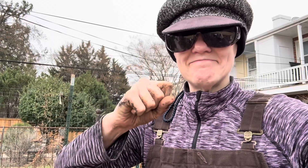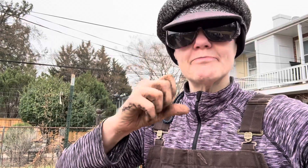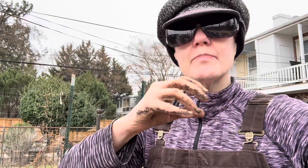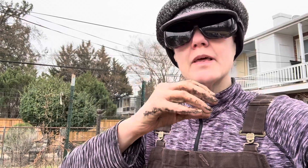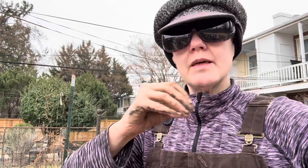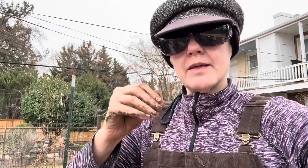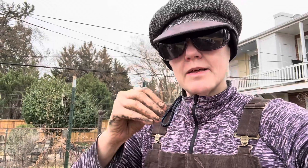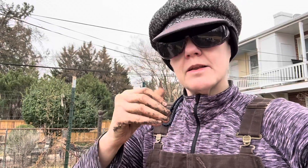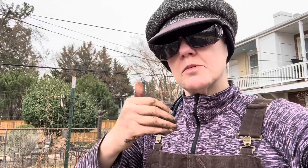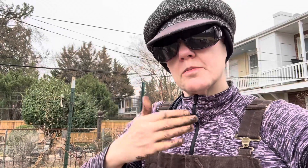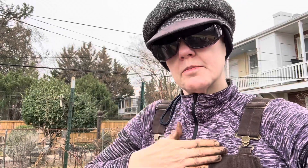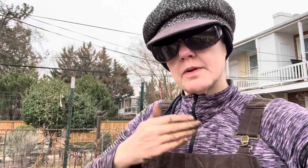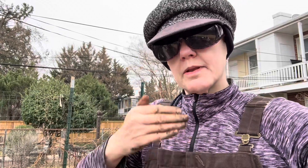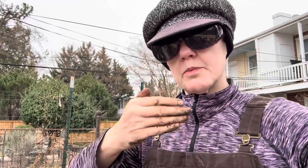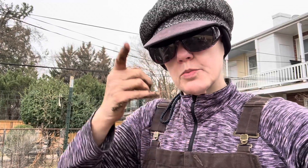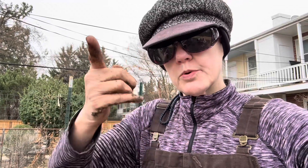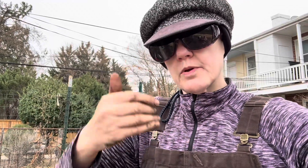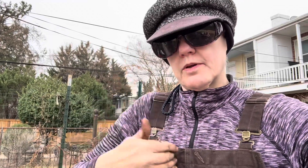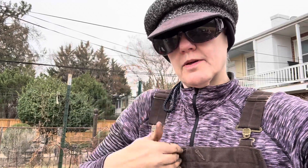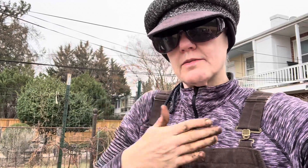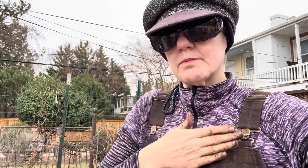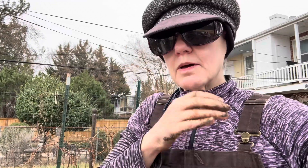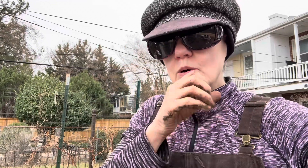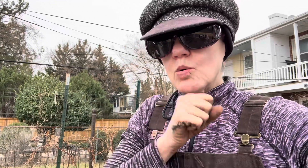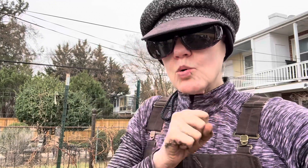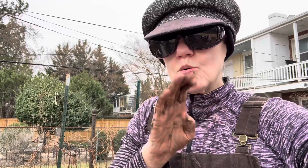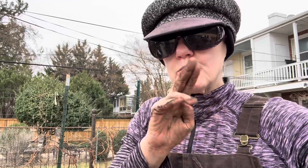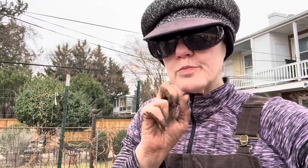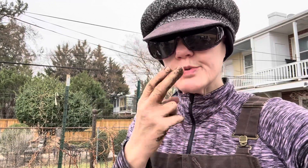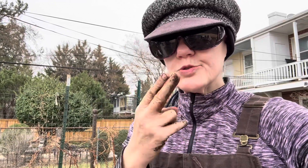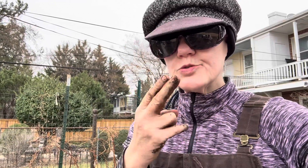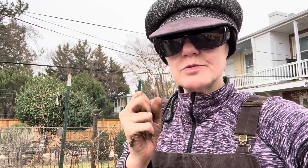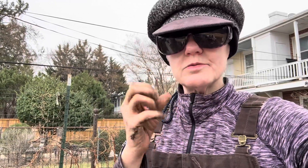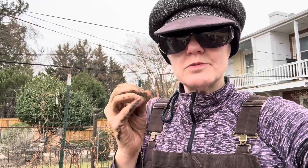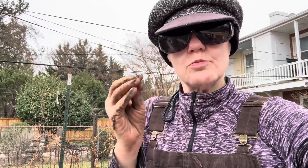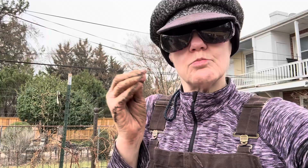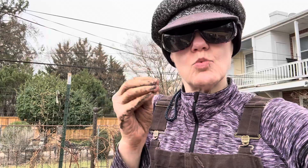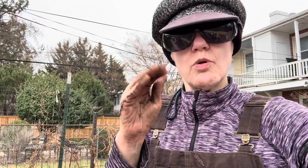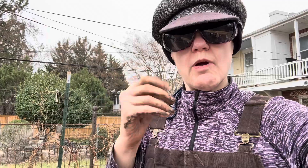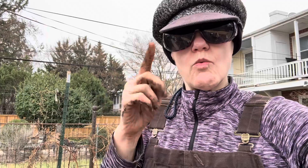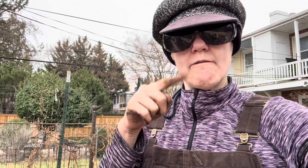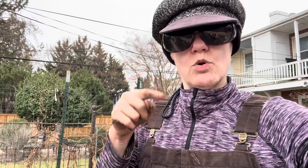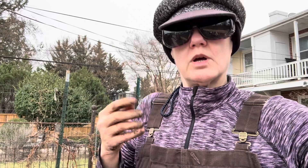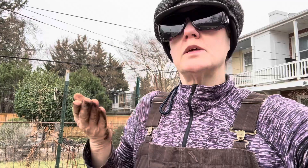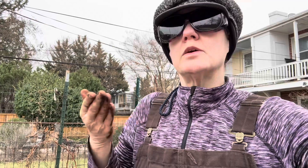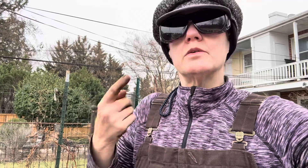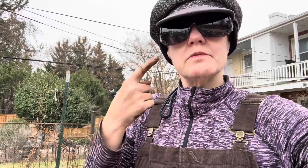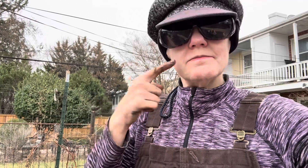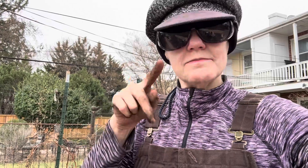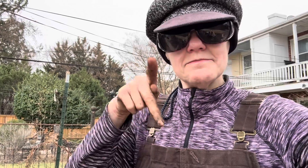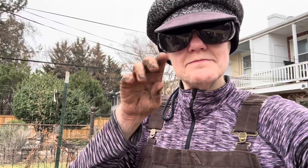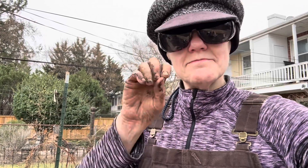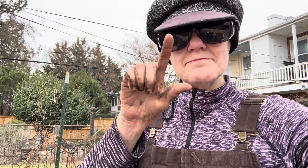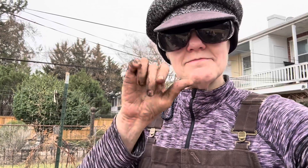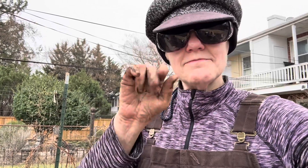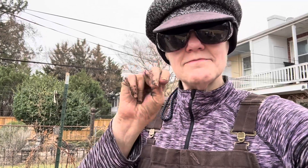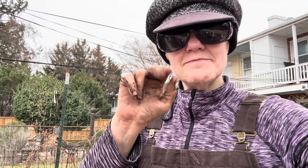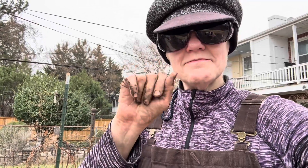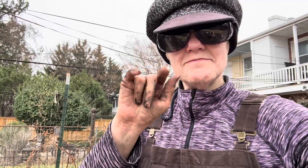If I want any blueberries, I have to protect it from the birds. I gave my neighbor my old bushes, so there is more than